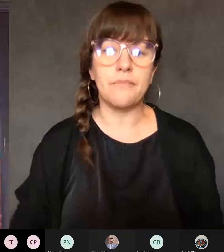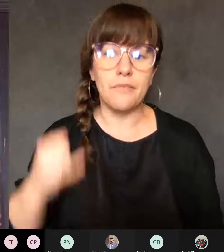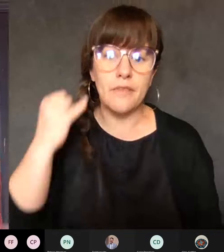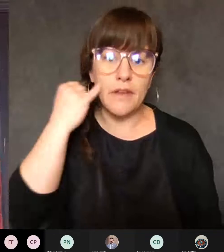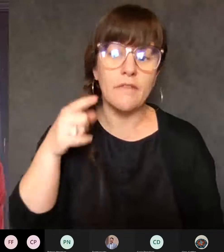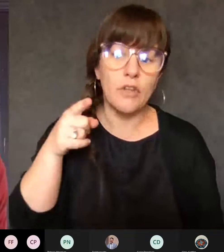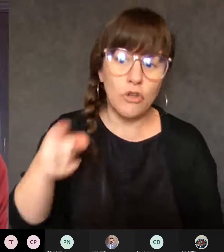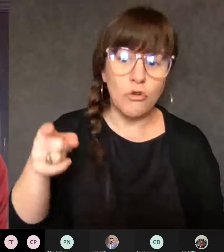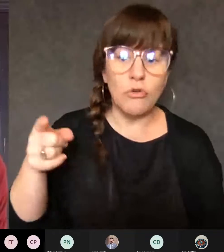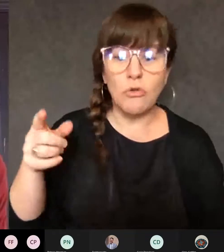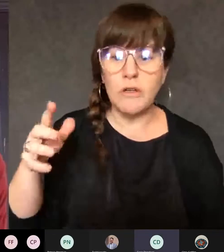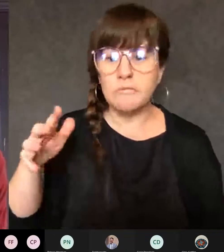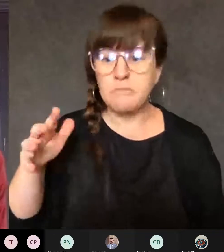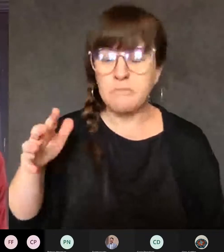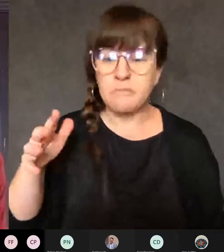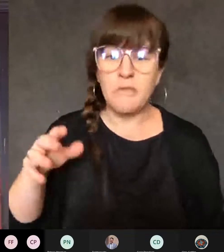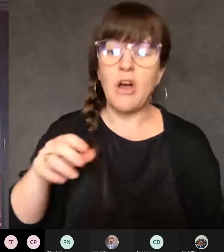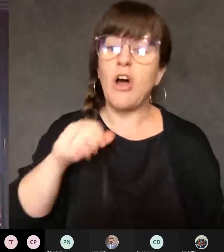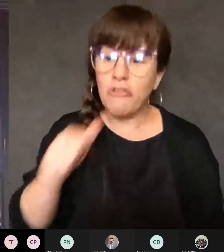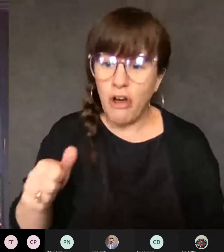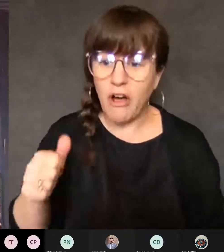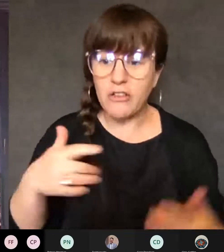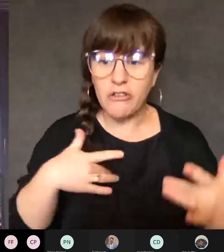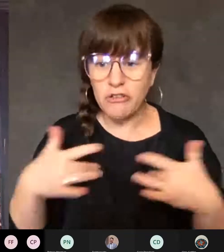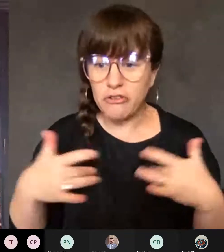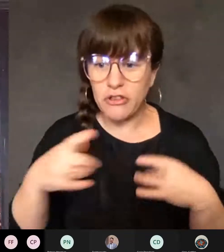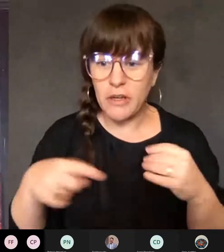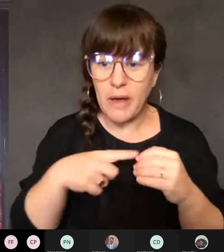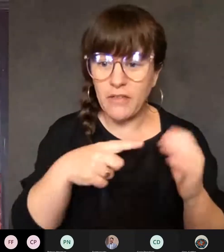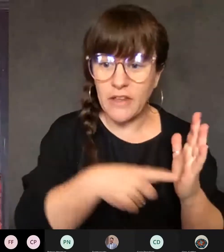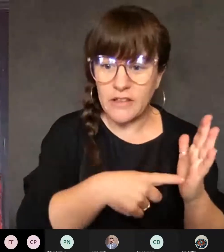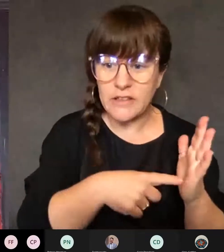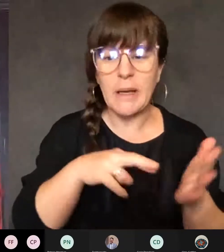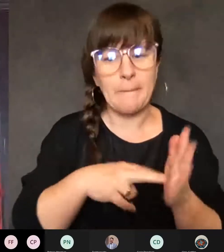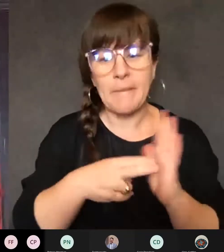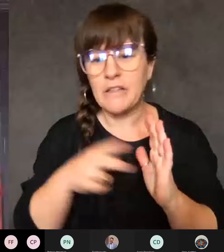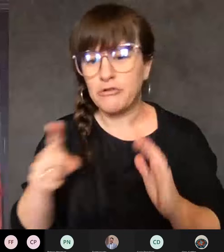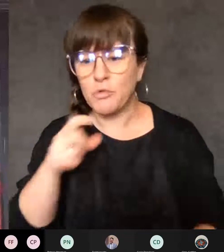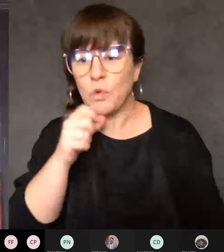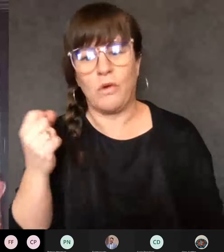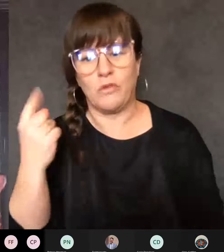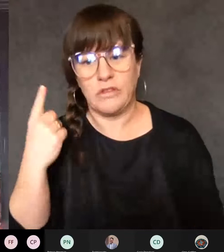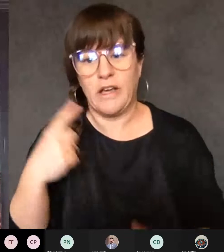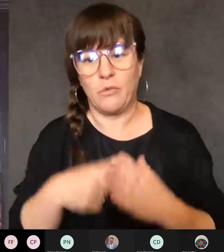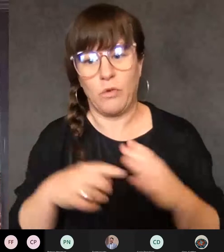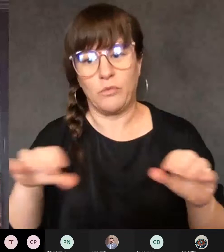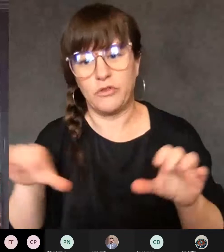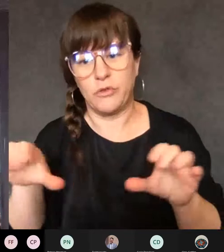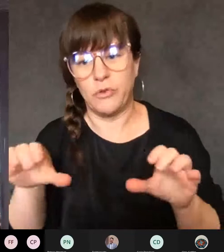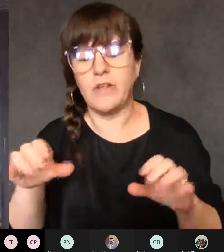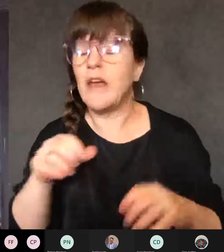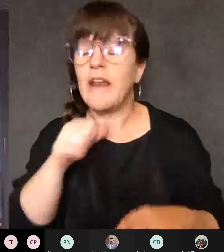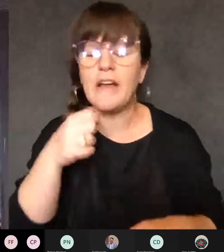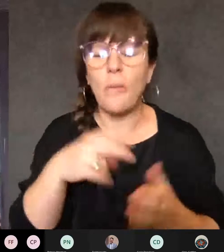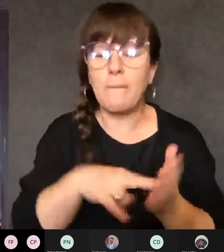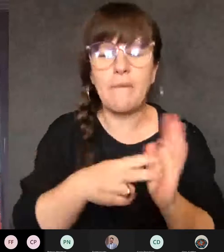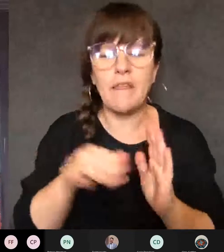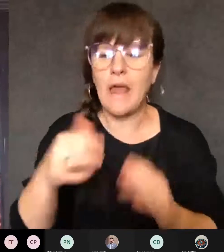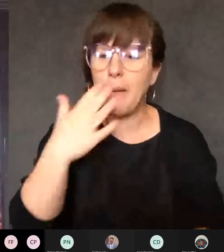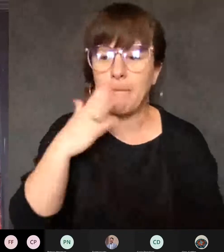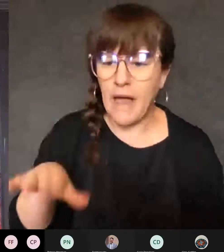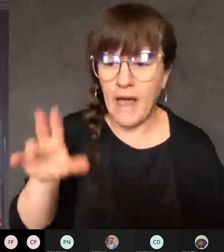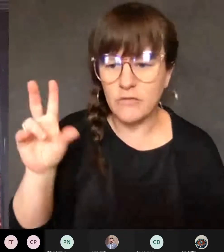didn't really understand the scope of what we're doing. And I don't mean that in a bad way. I mean that in a way that to let you know